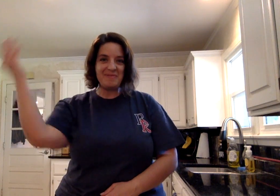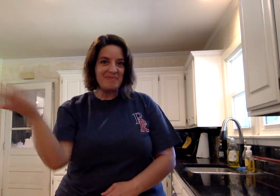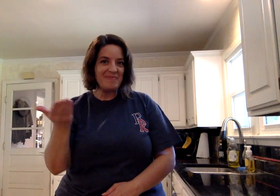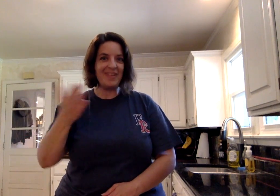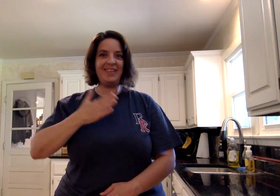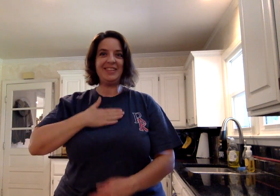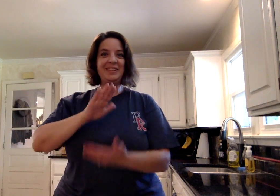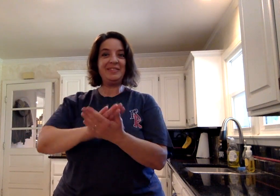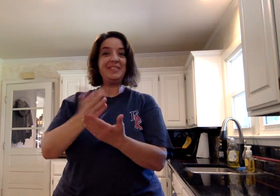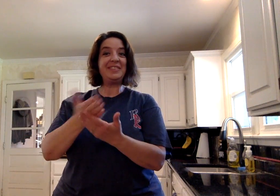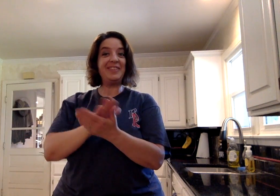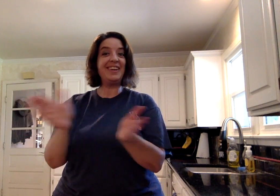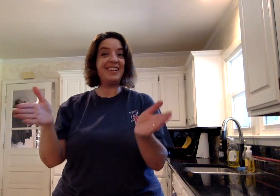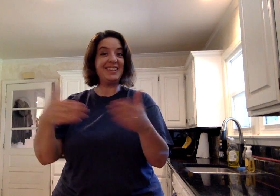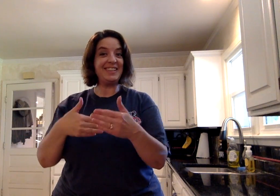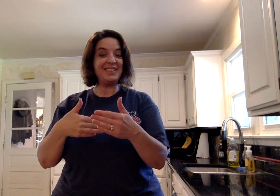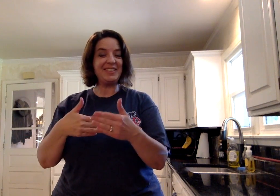Hello and welcome to my kitchen.